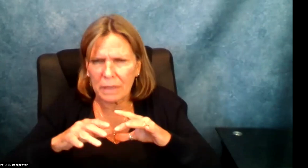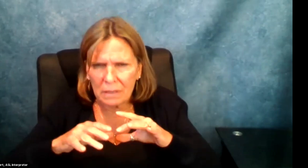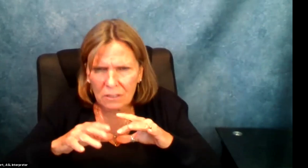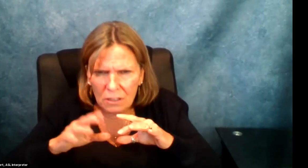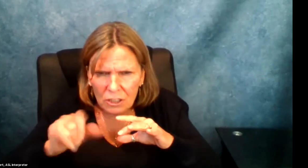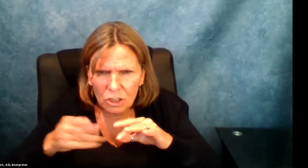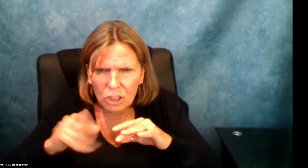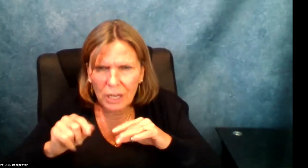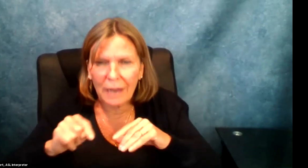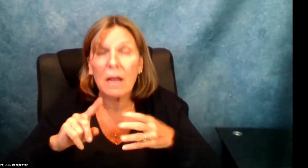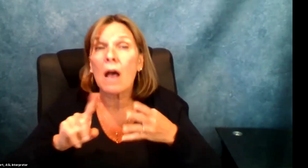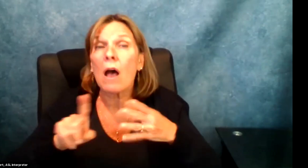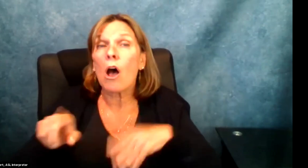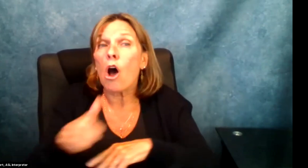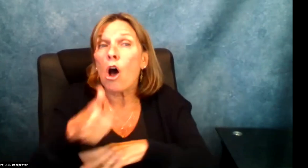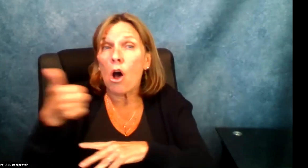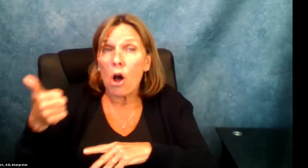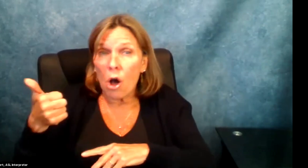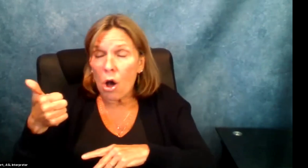Another